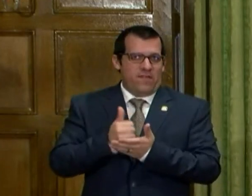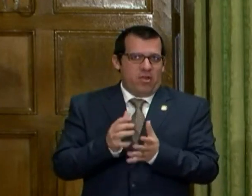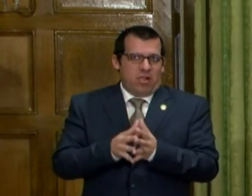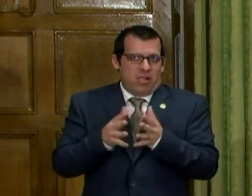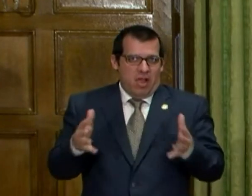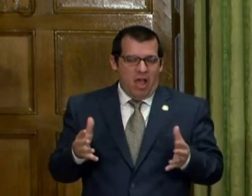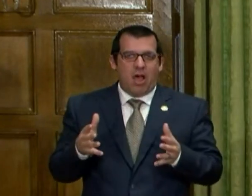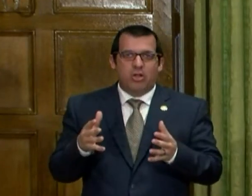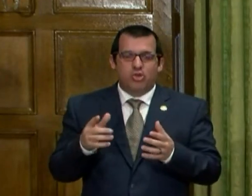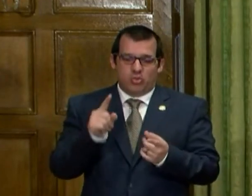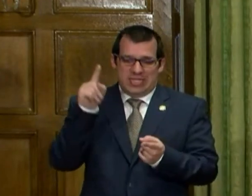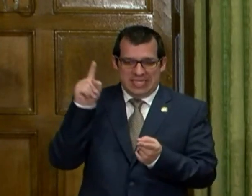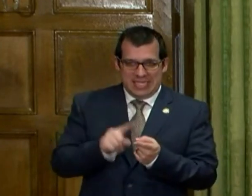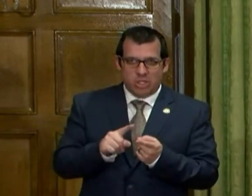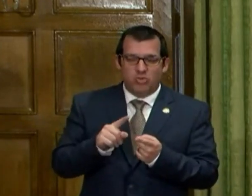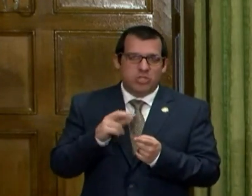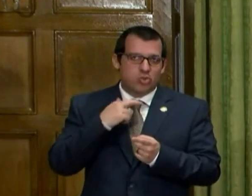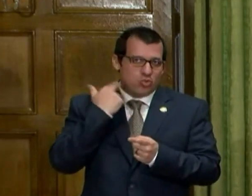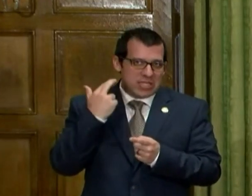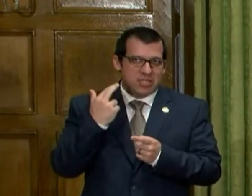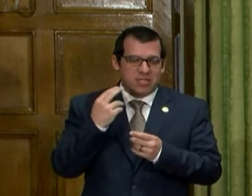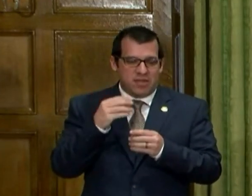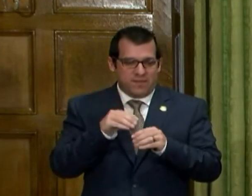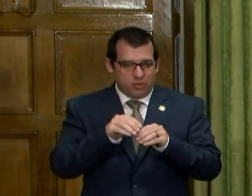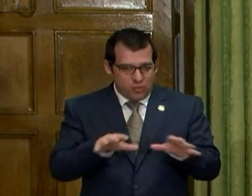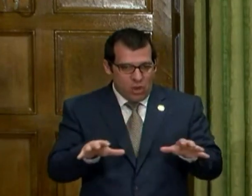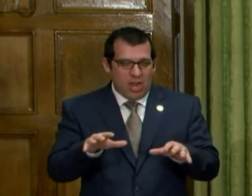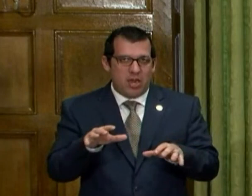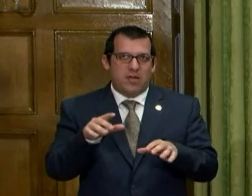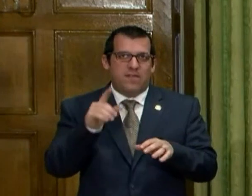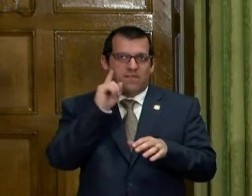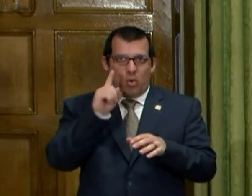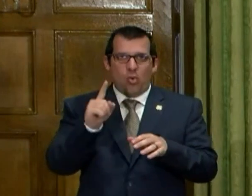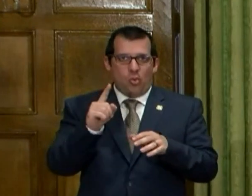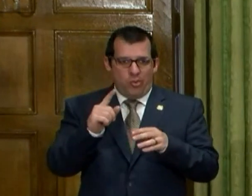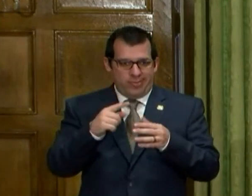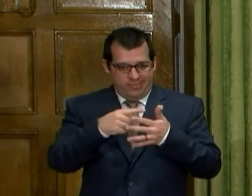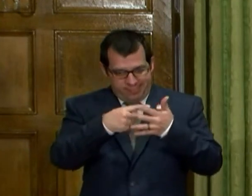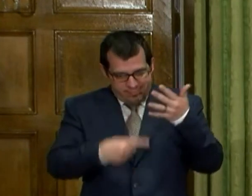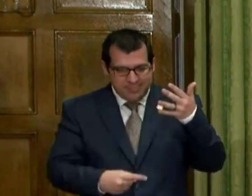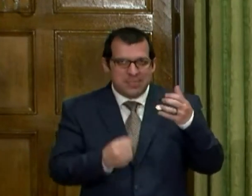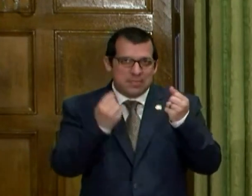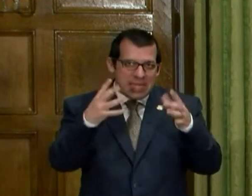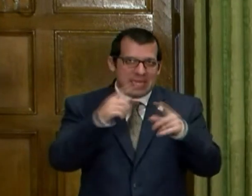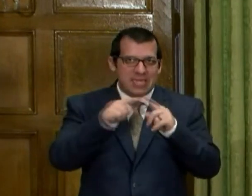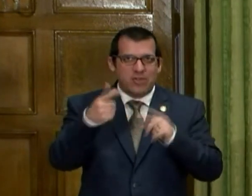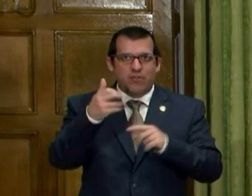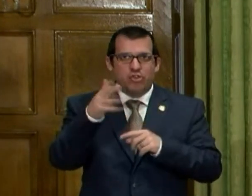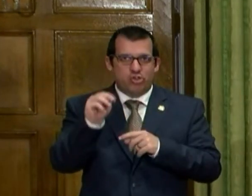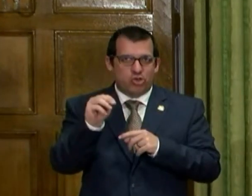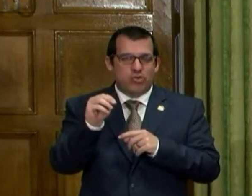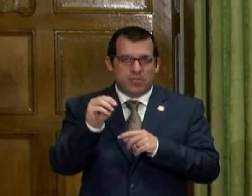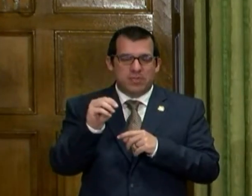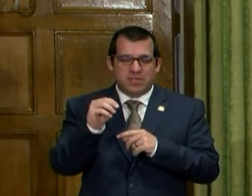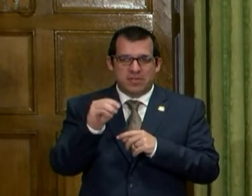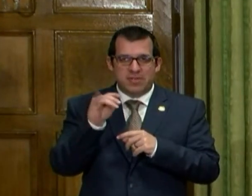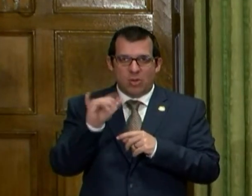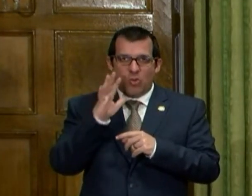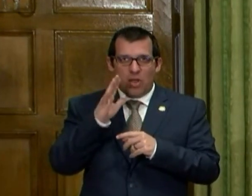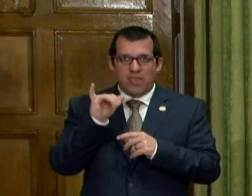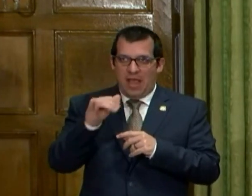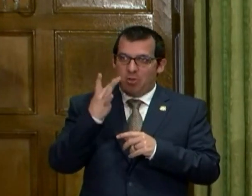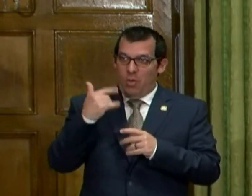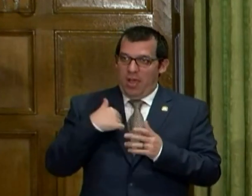helpful in decreasing the risk of transmission for a wide variety of germs, pathogens. And so that's